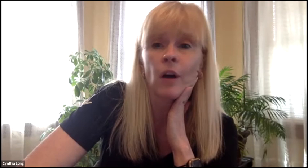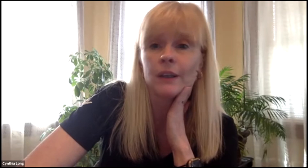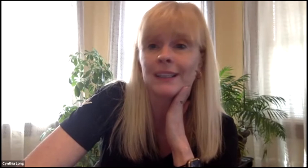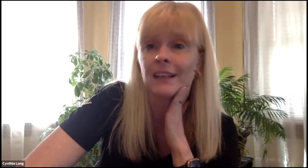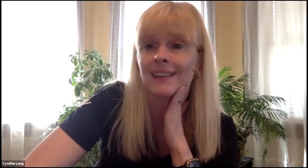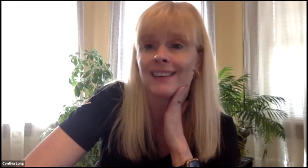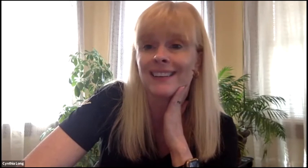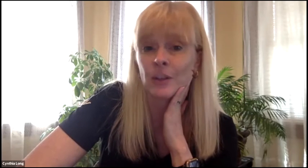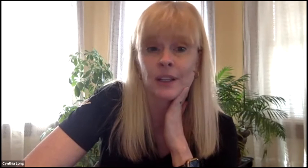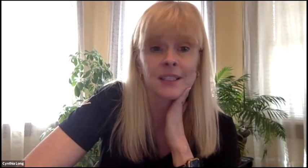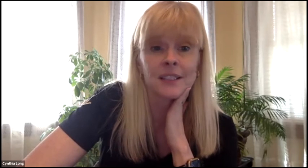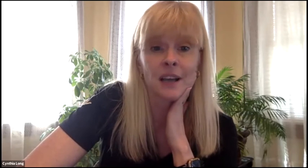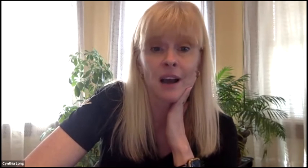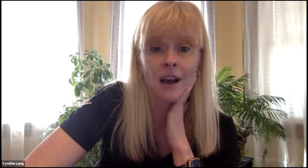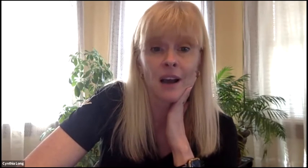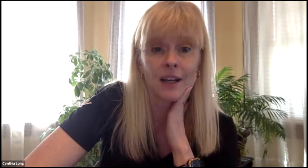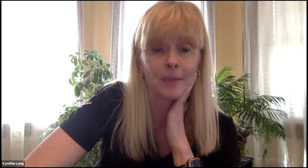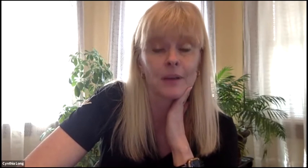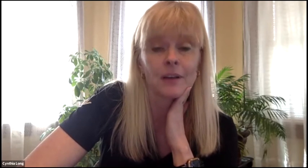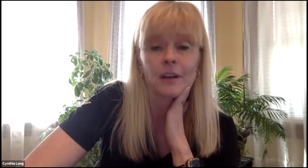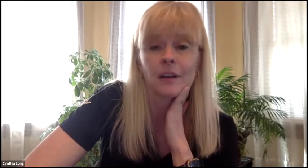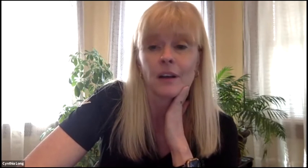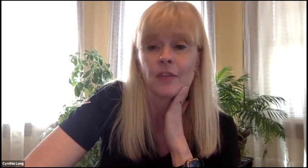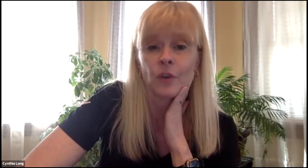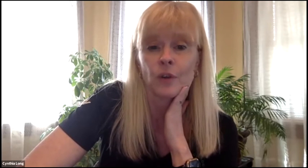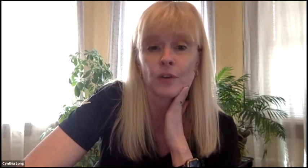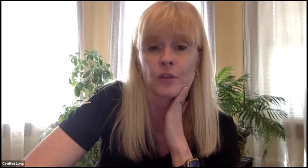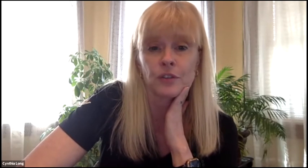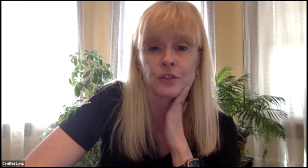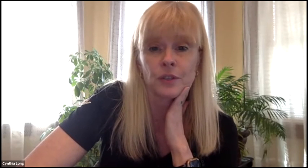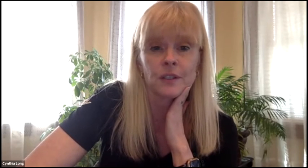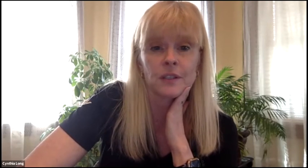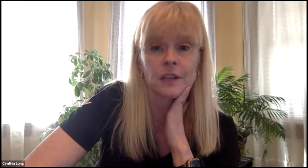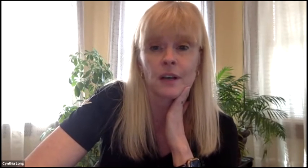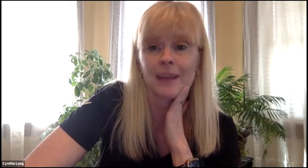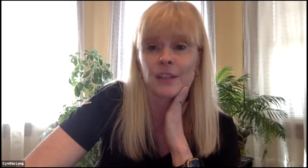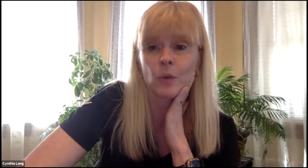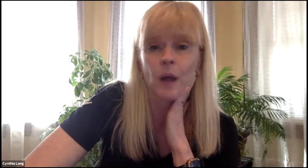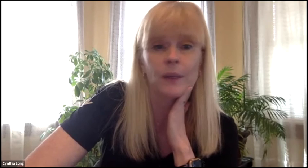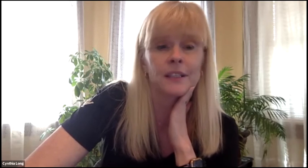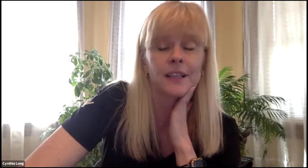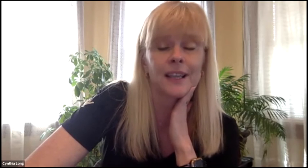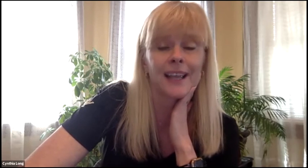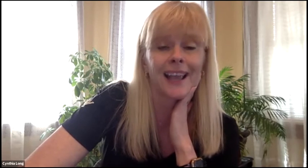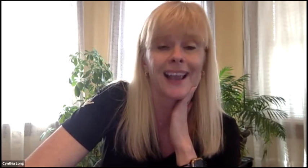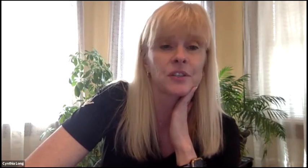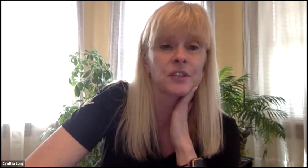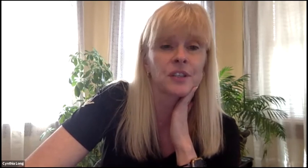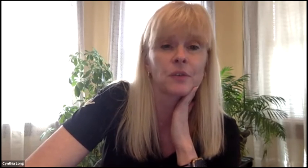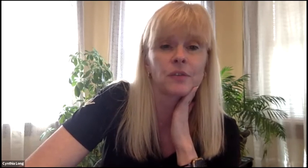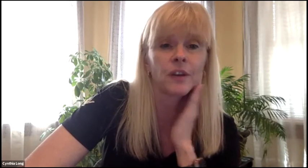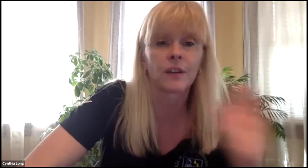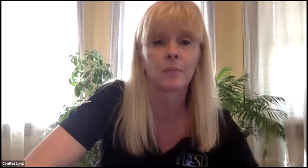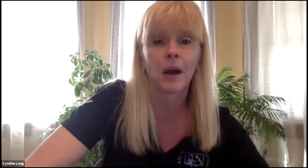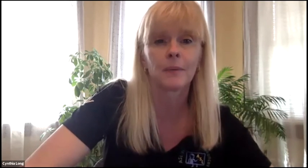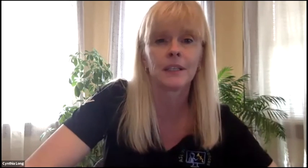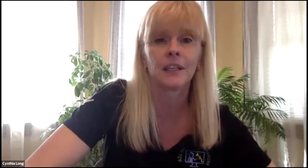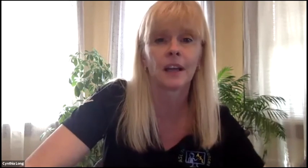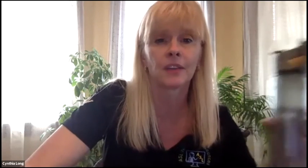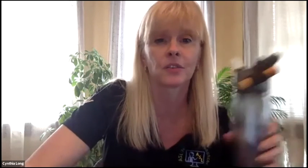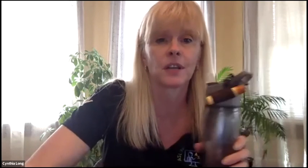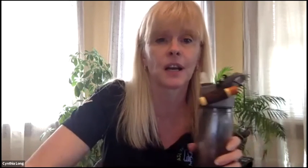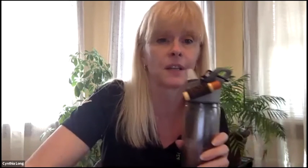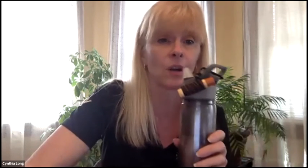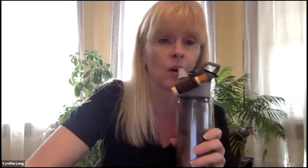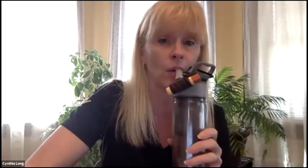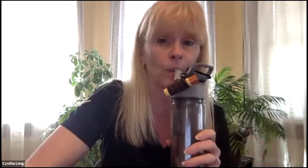out what y'all need during this time for your students. That's why we did the exercise. We figured they probably